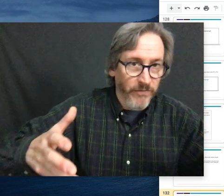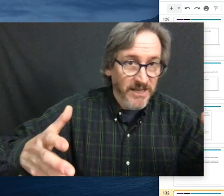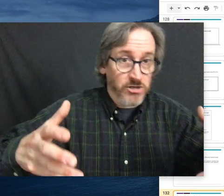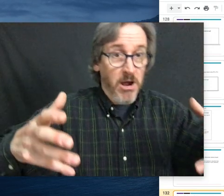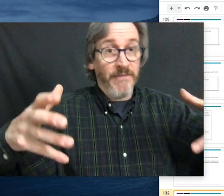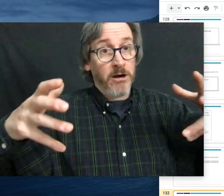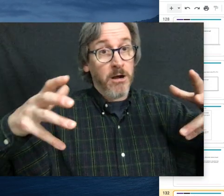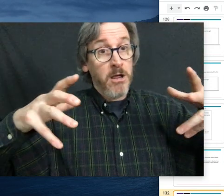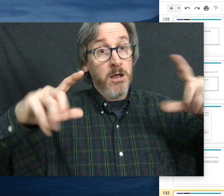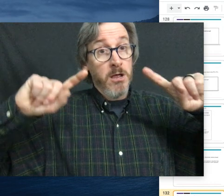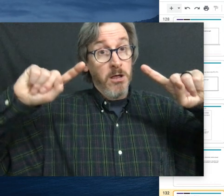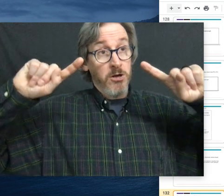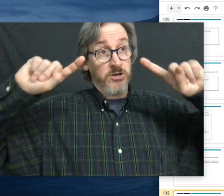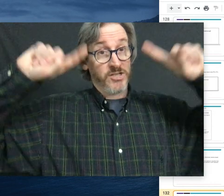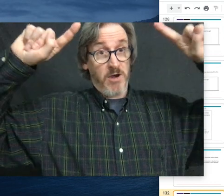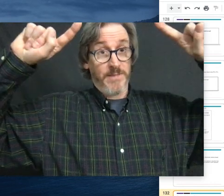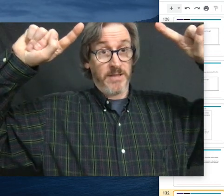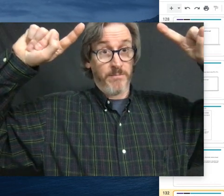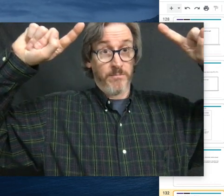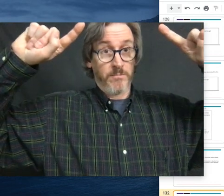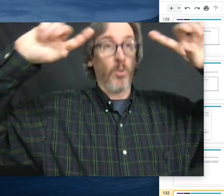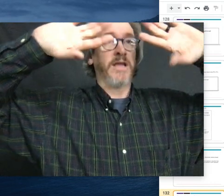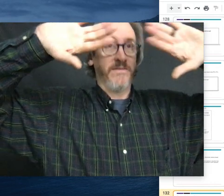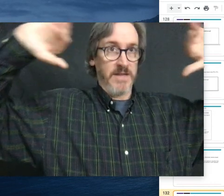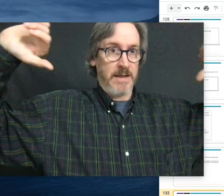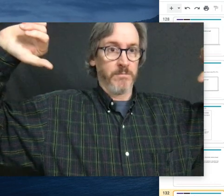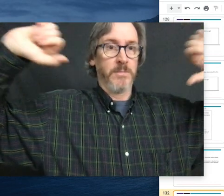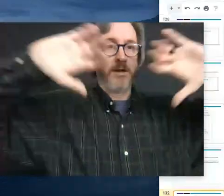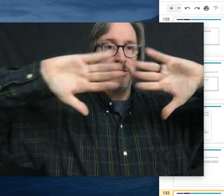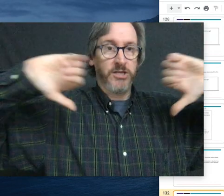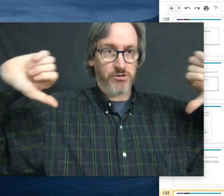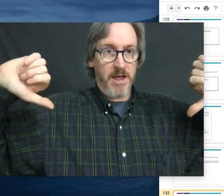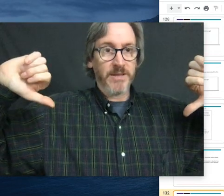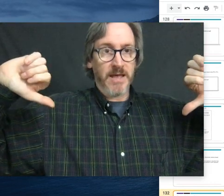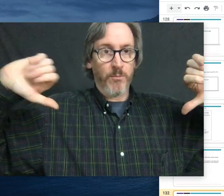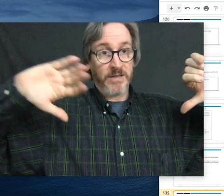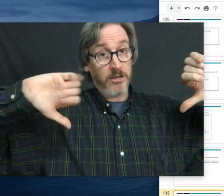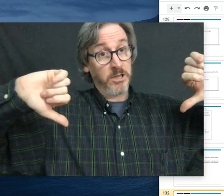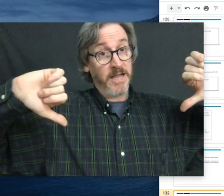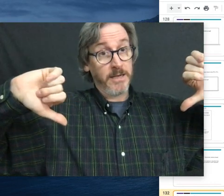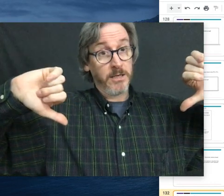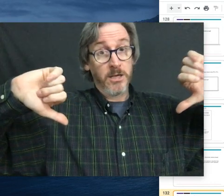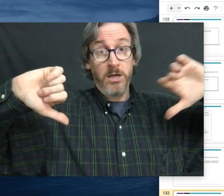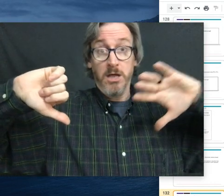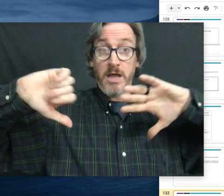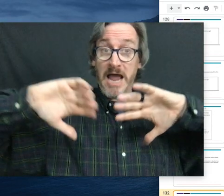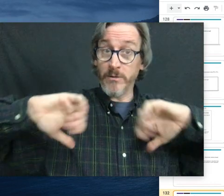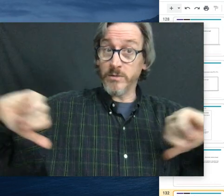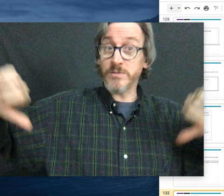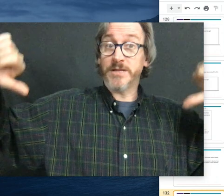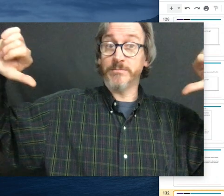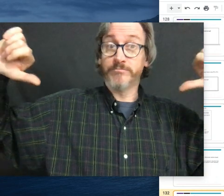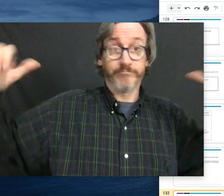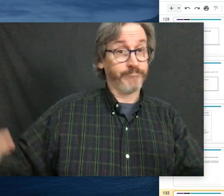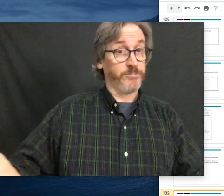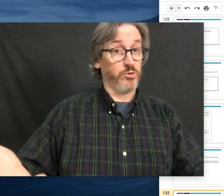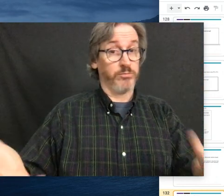what things are on there, describing them, well, giving the name, describing them, what they look like, how you use